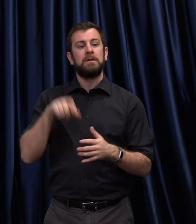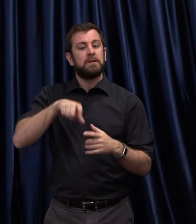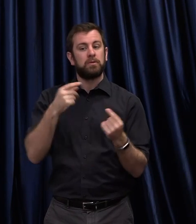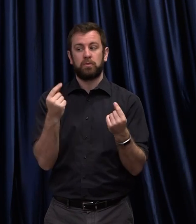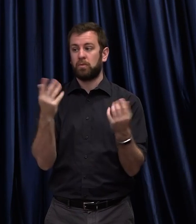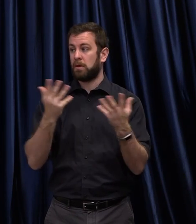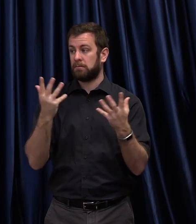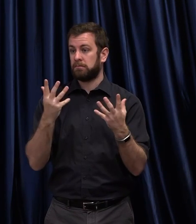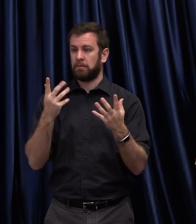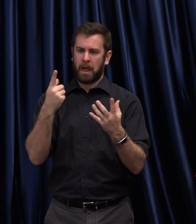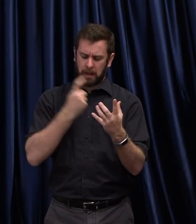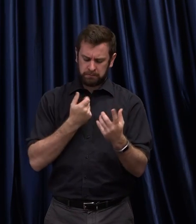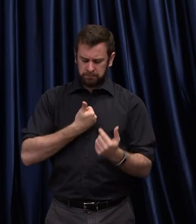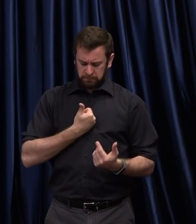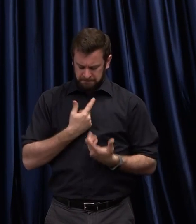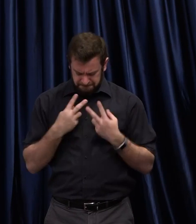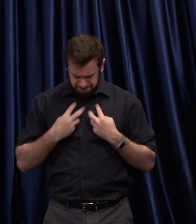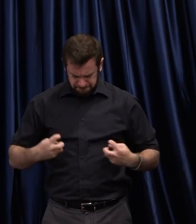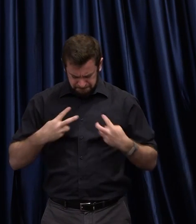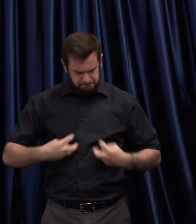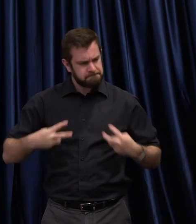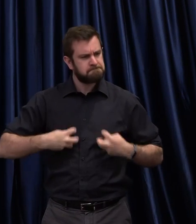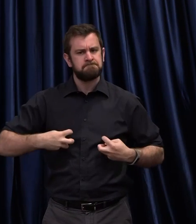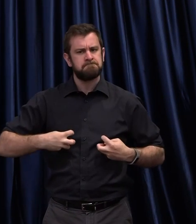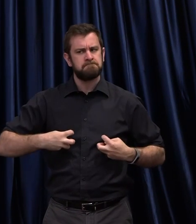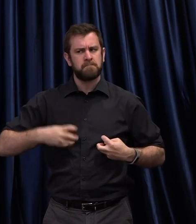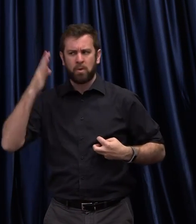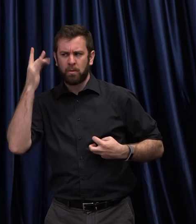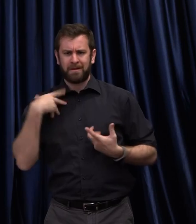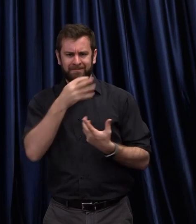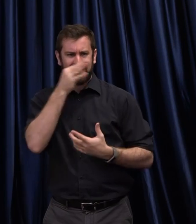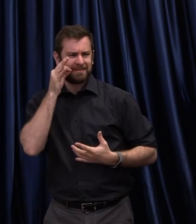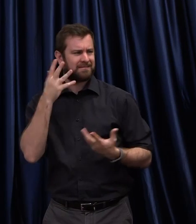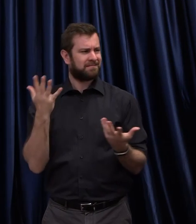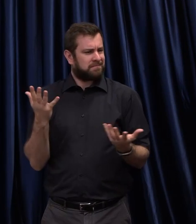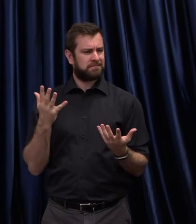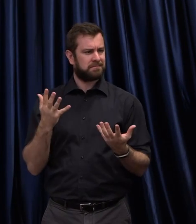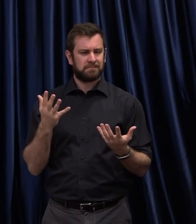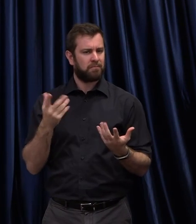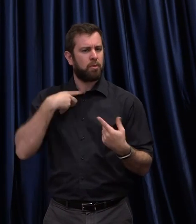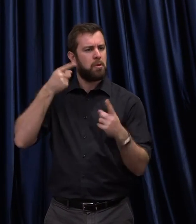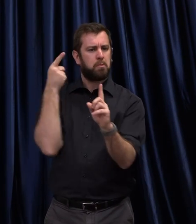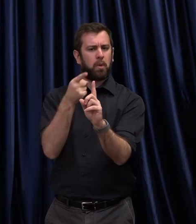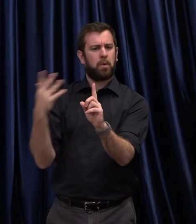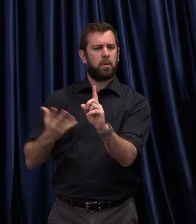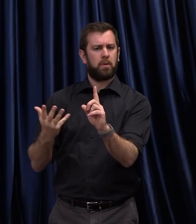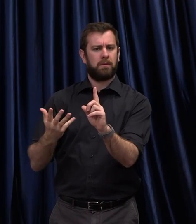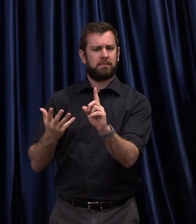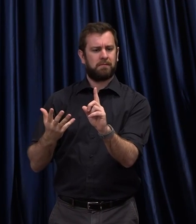question. Why are we fasting? What is the purpose of the fast? What is our